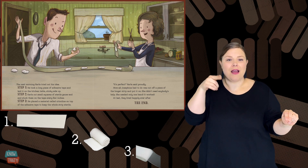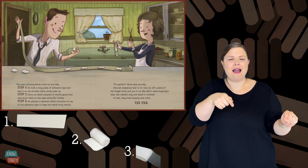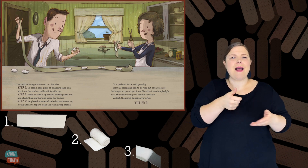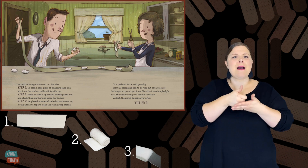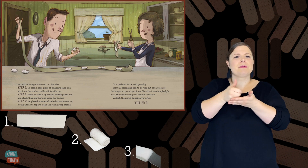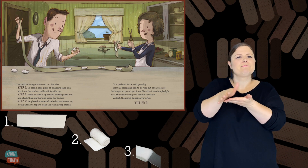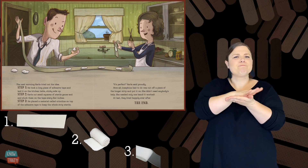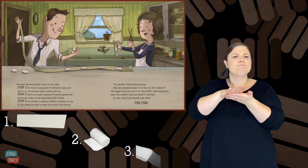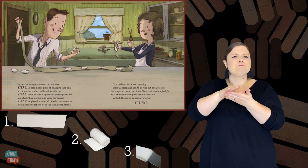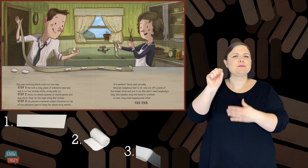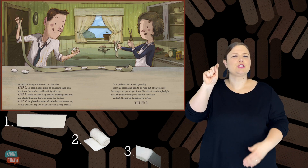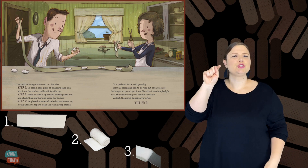strip sterile.